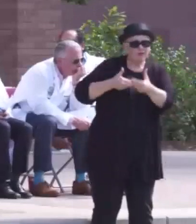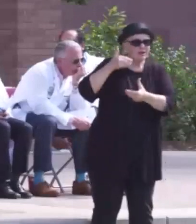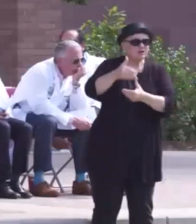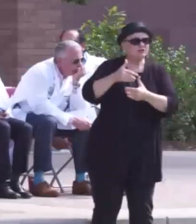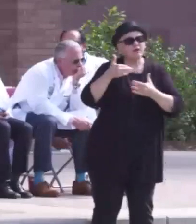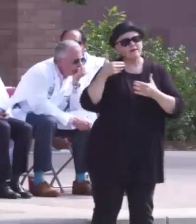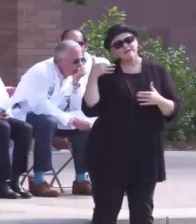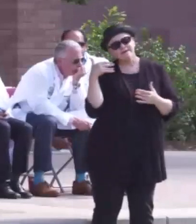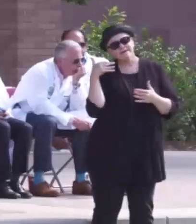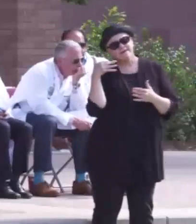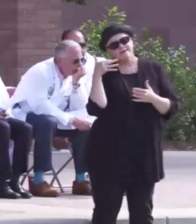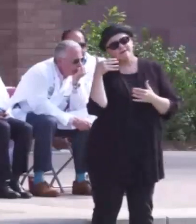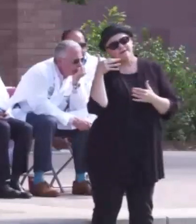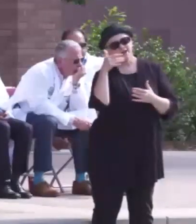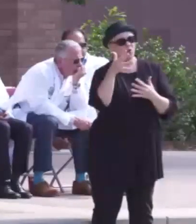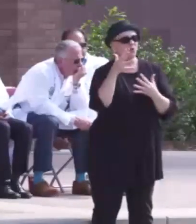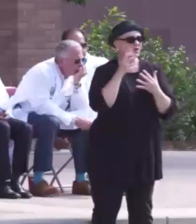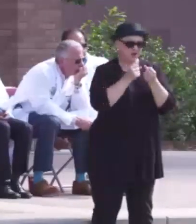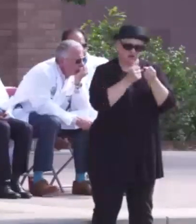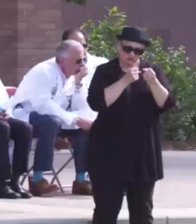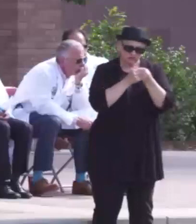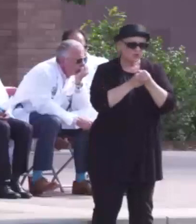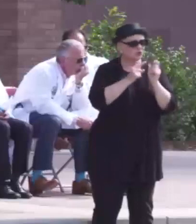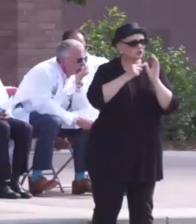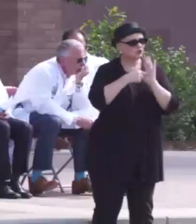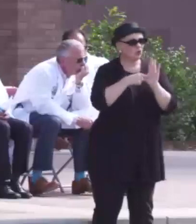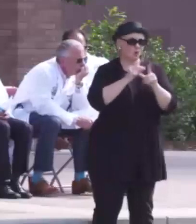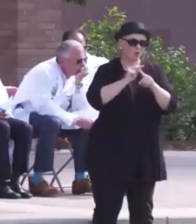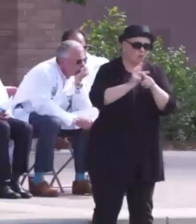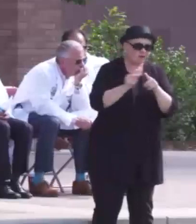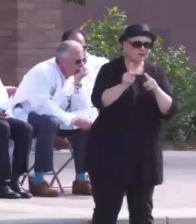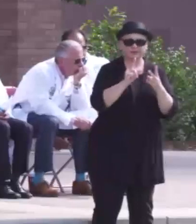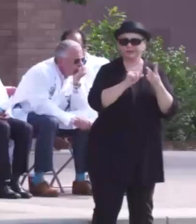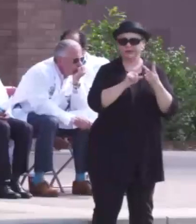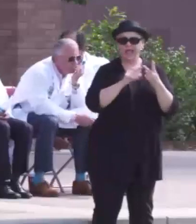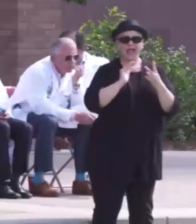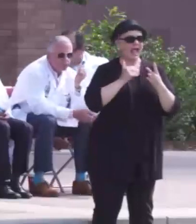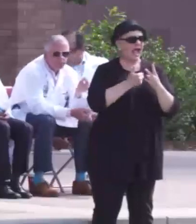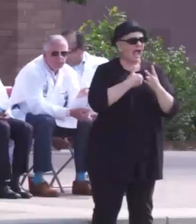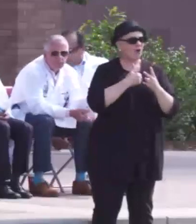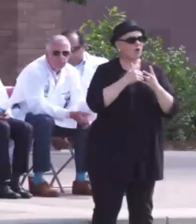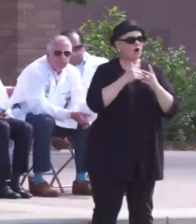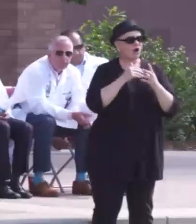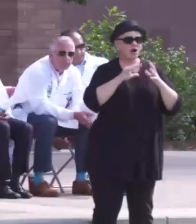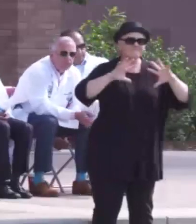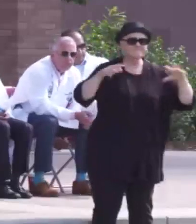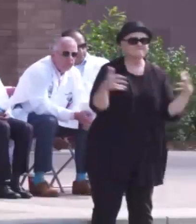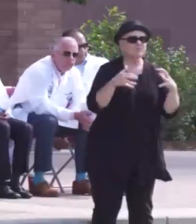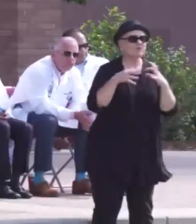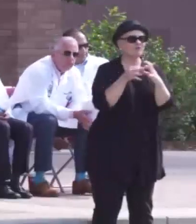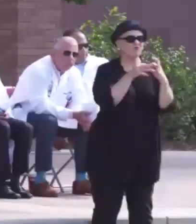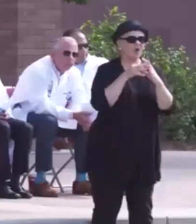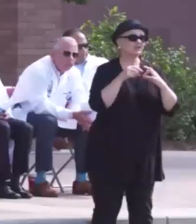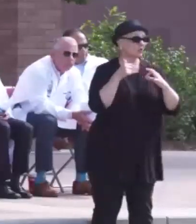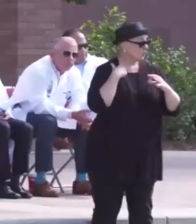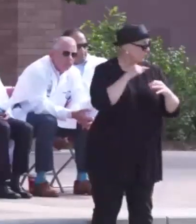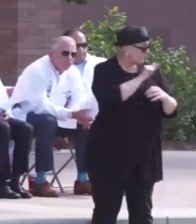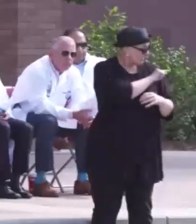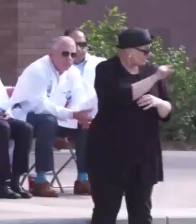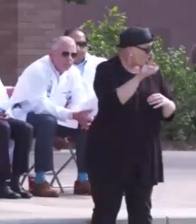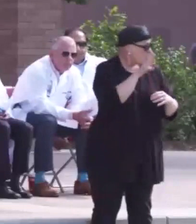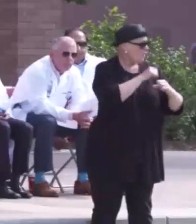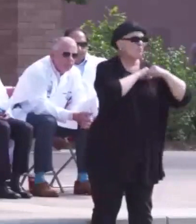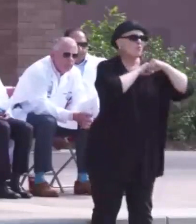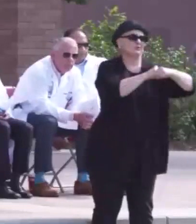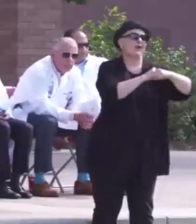professionalism, the power of our privileges, the power of our voice, to protect those who need us the most. So I'll